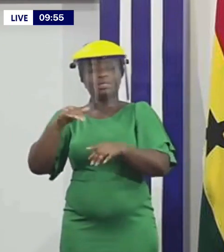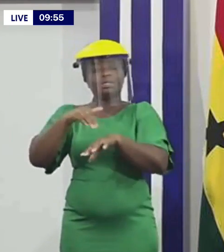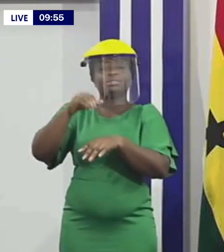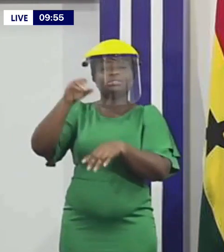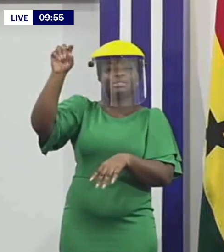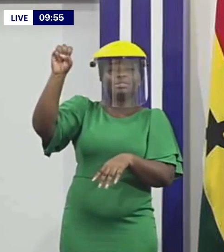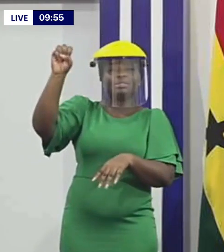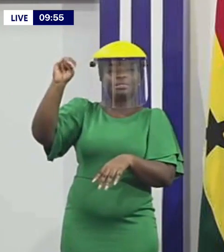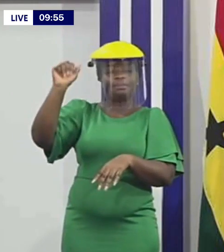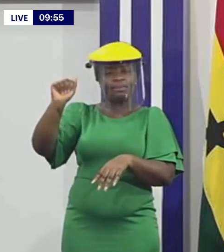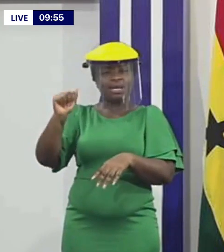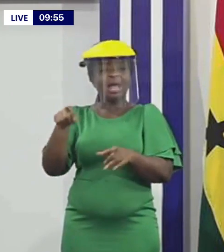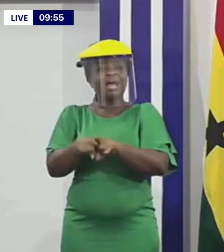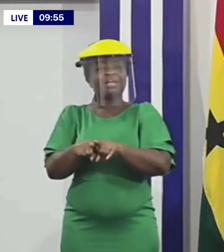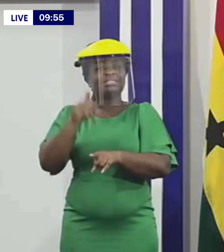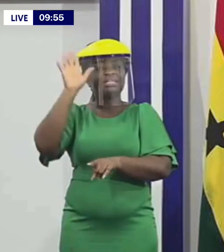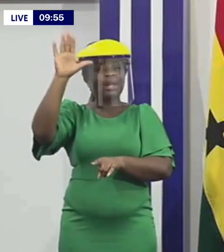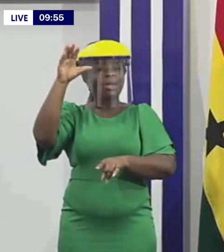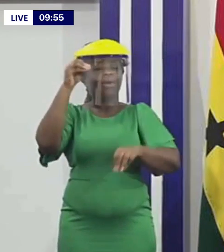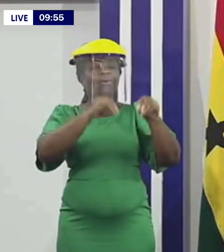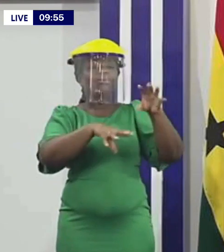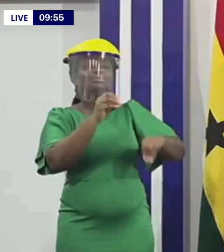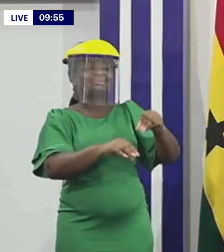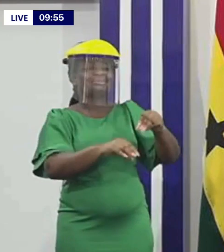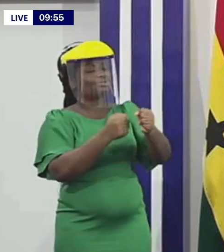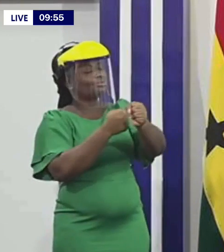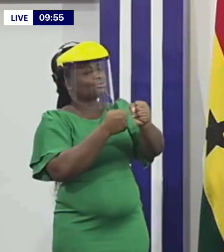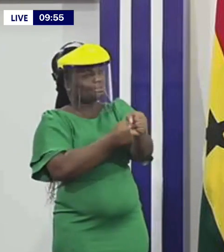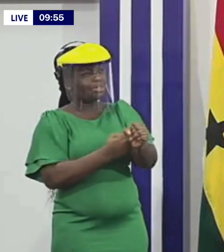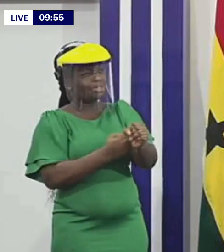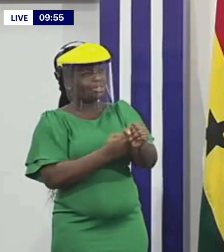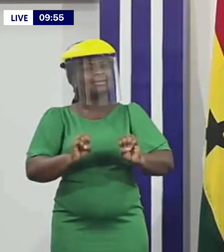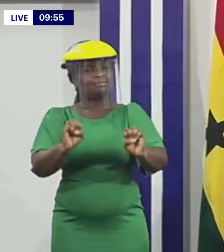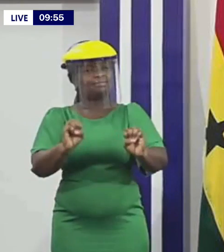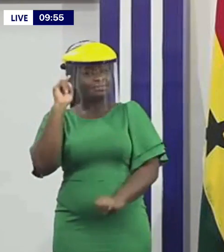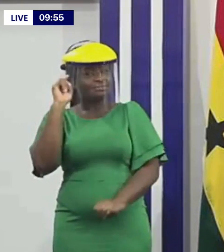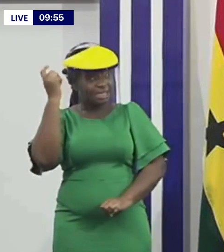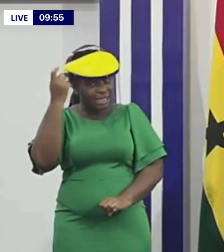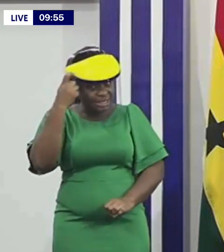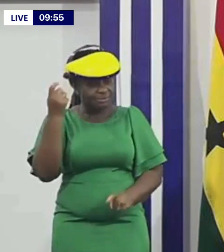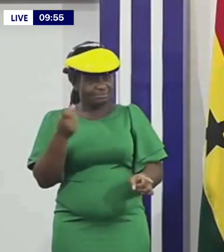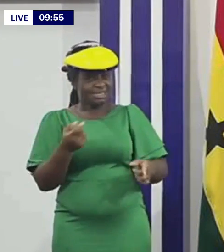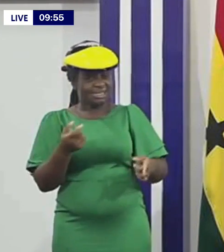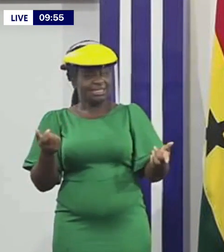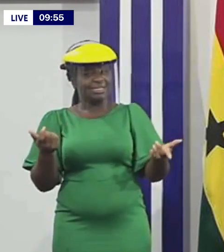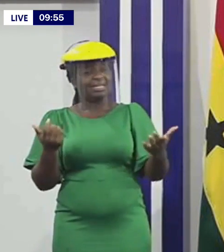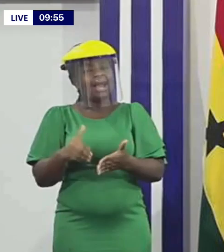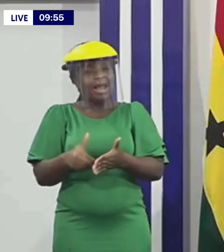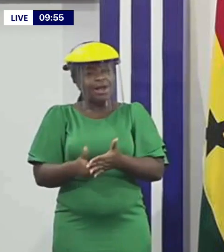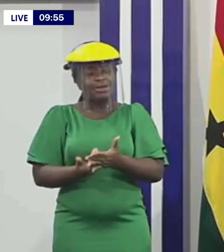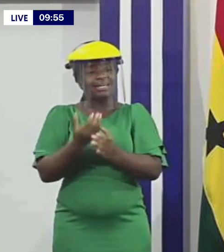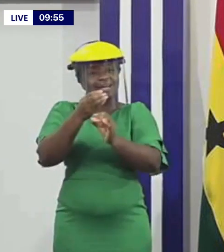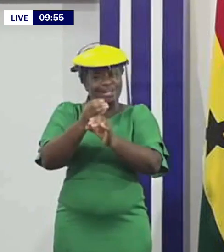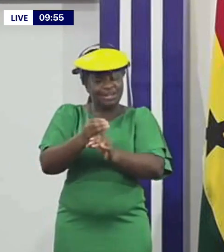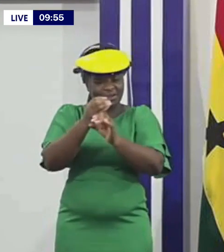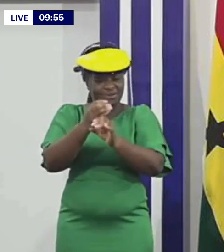their contribution to support the efforts of government of Ghana in the handling and management of